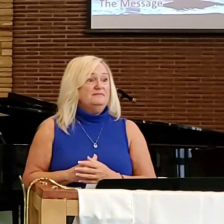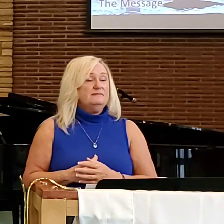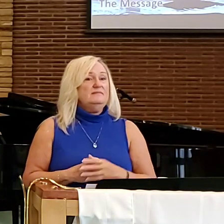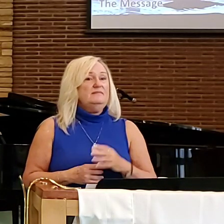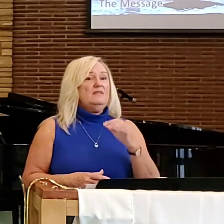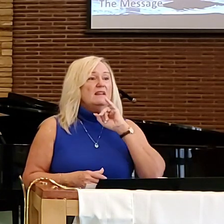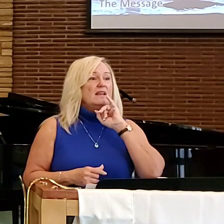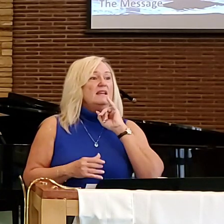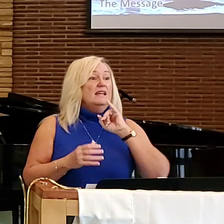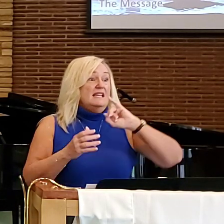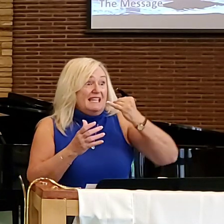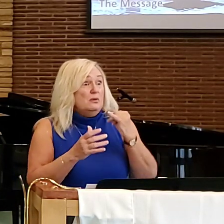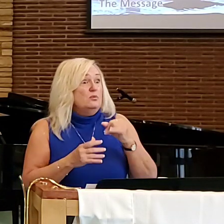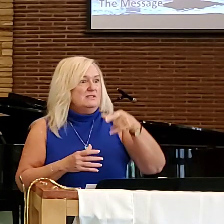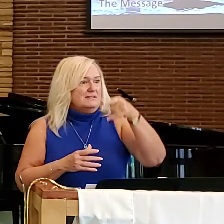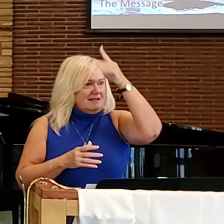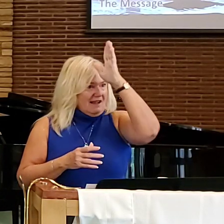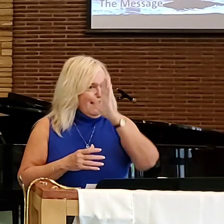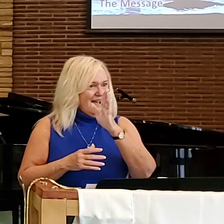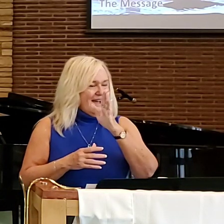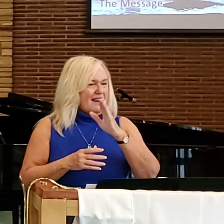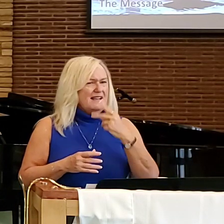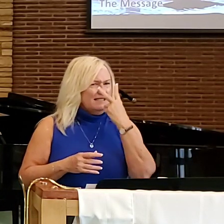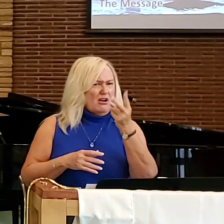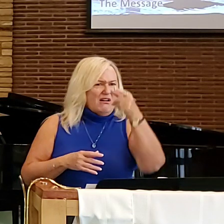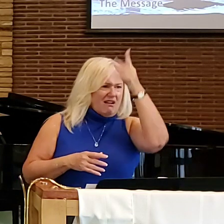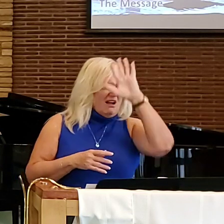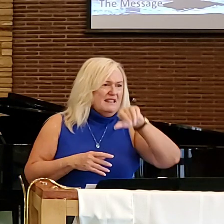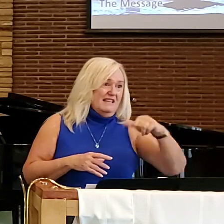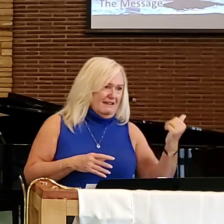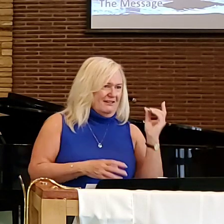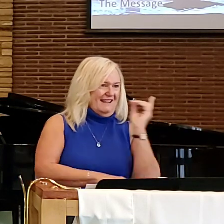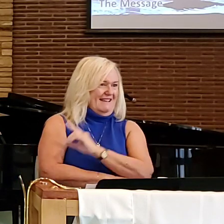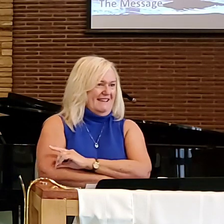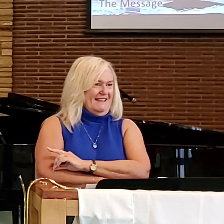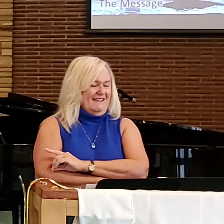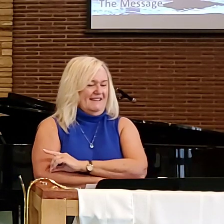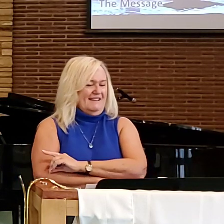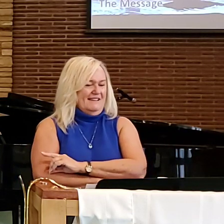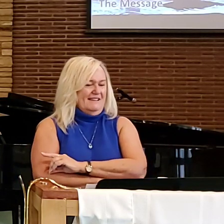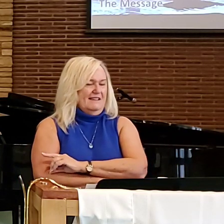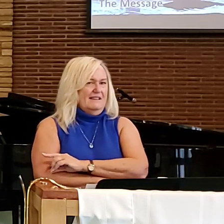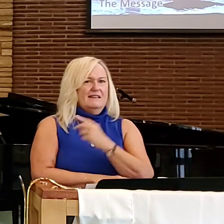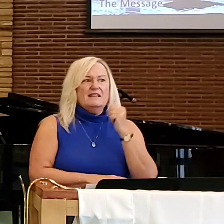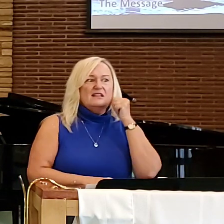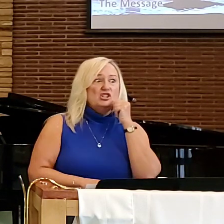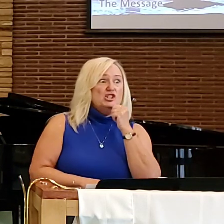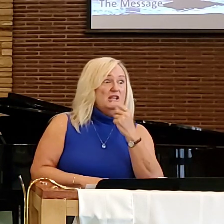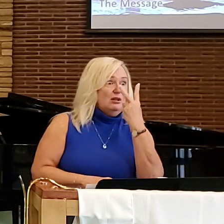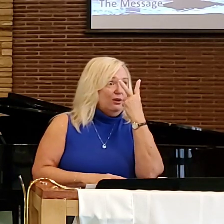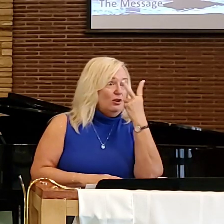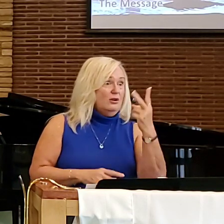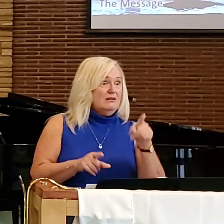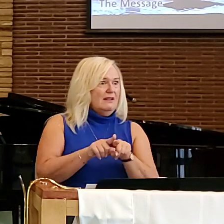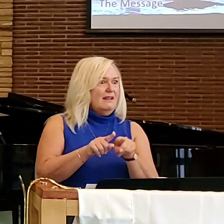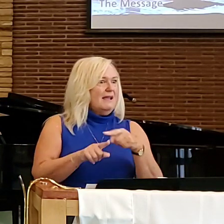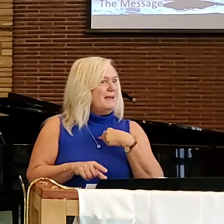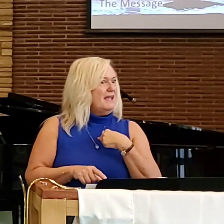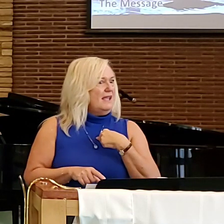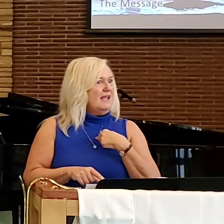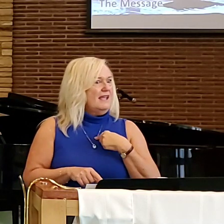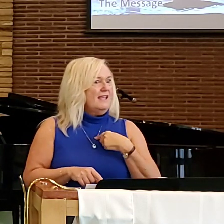and it was God. I saw God the other day. She looked like me.